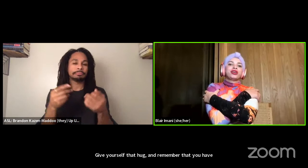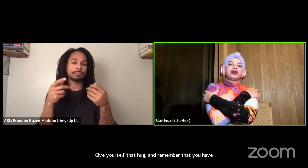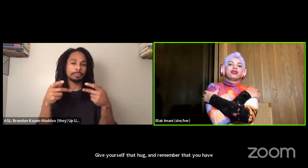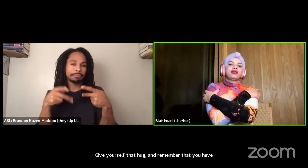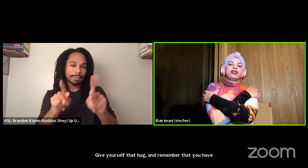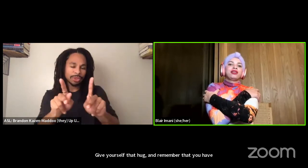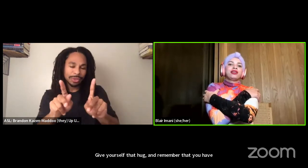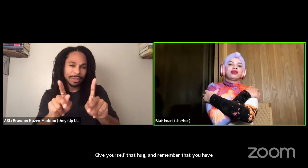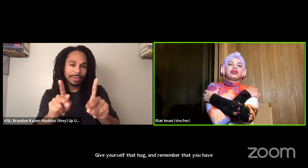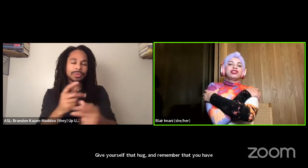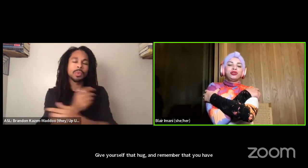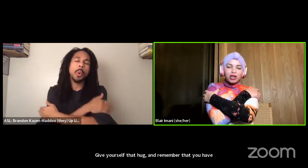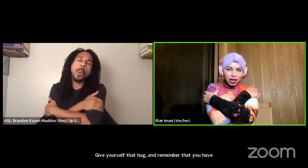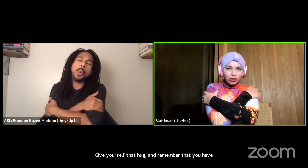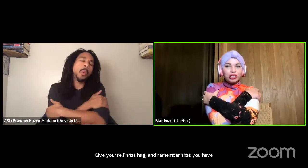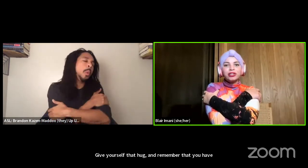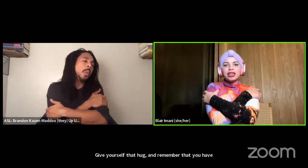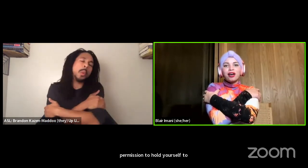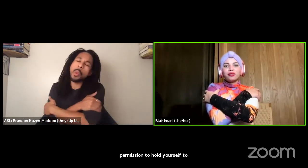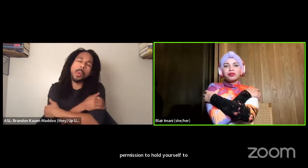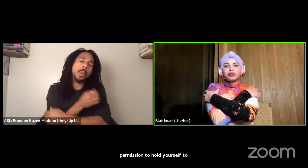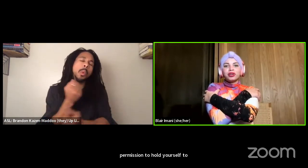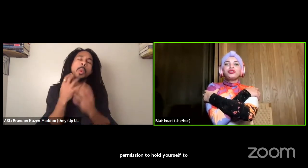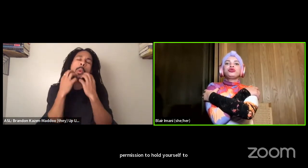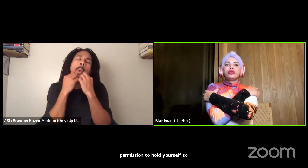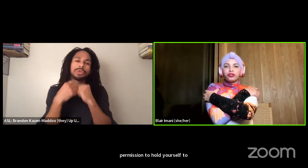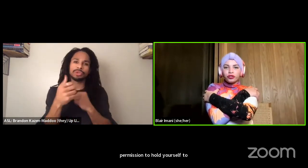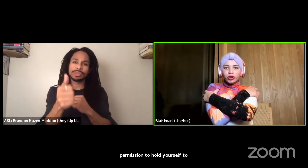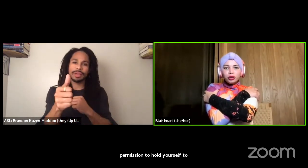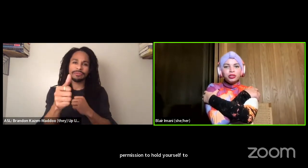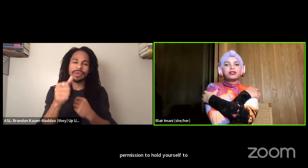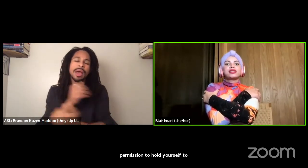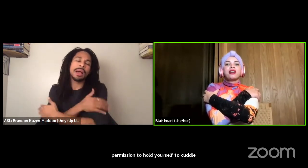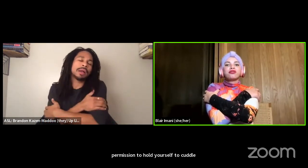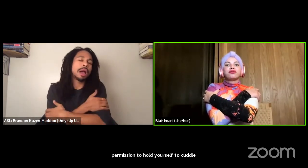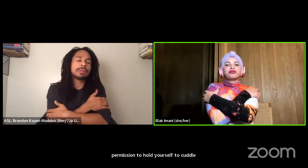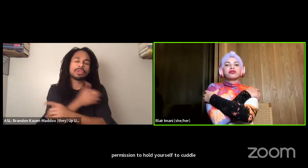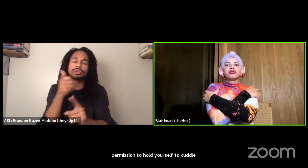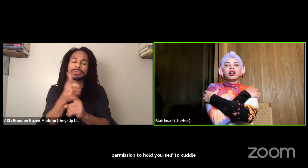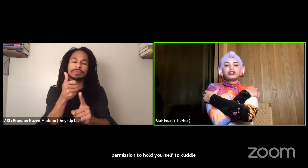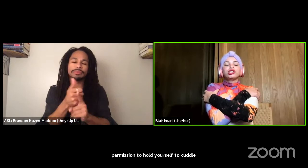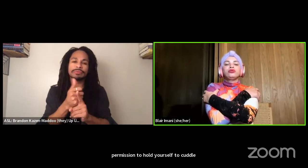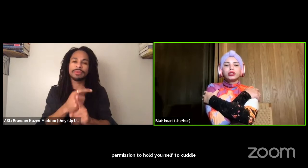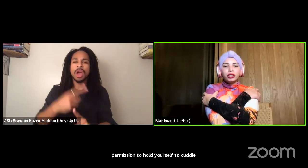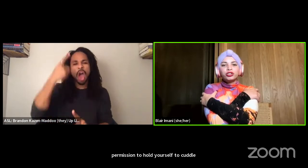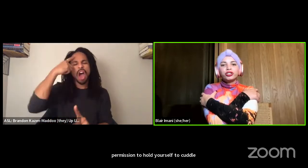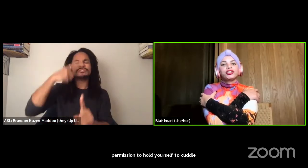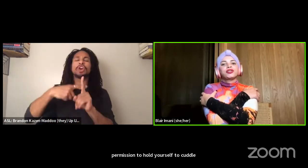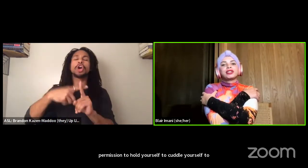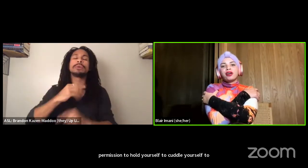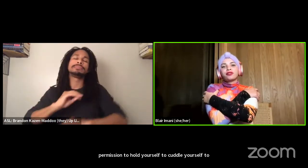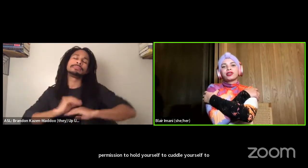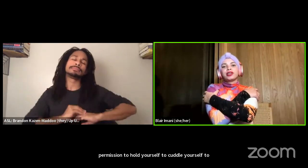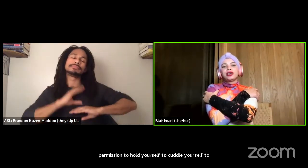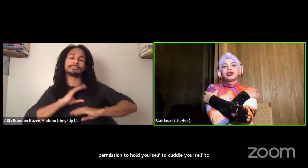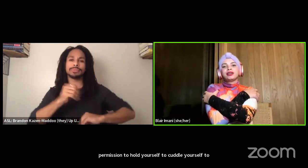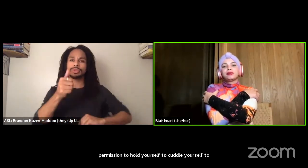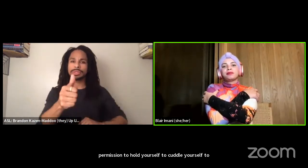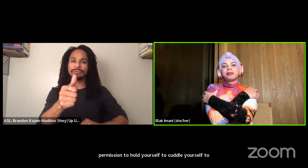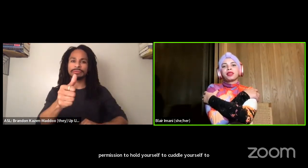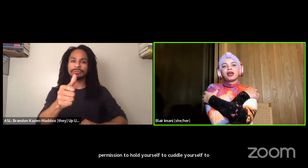yourself, to cuddle yourself, to affirm yourself, to nurture